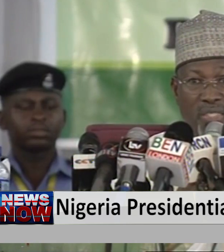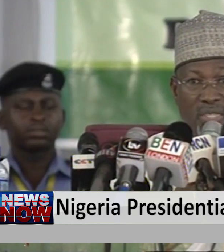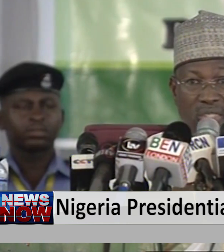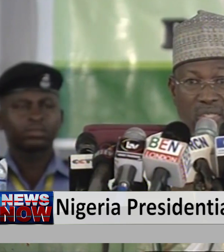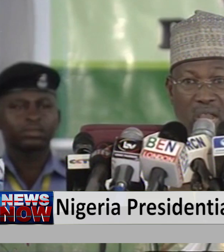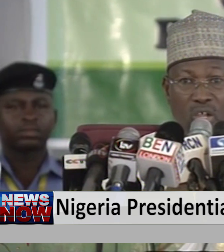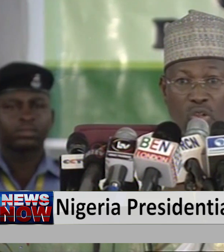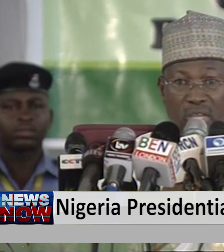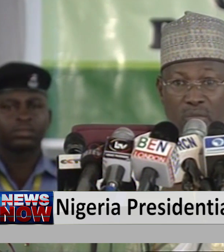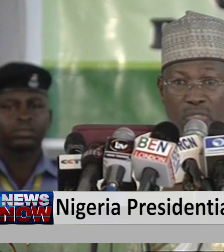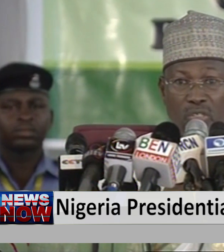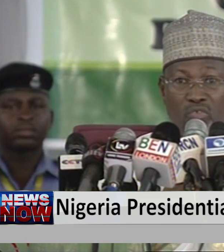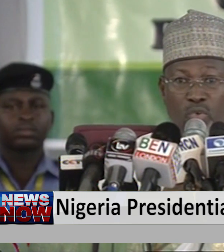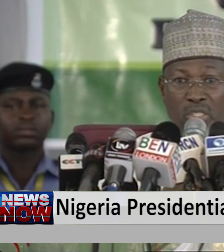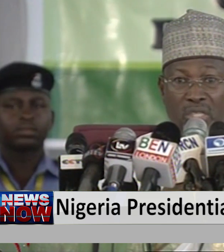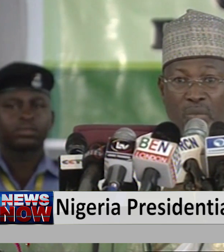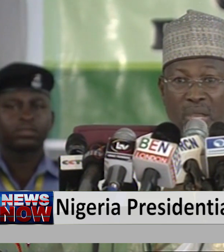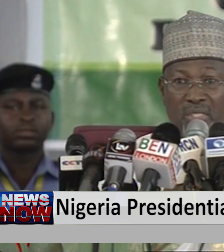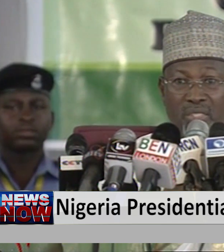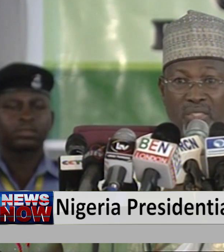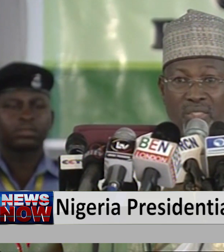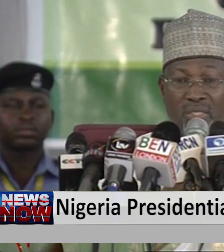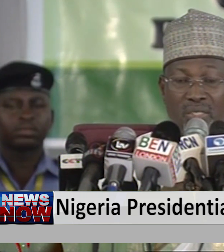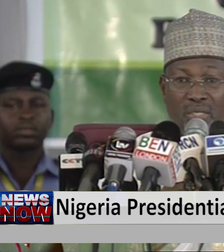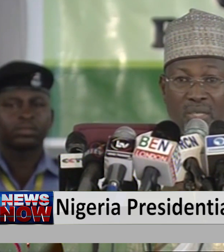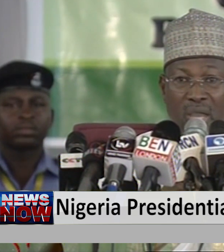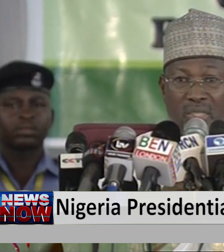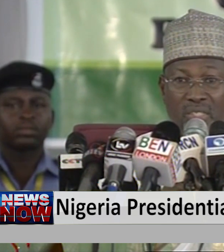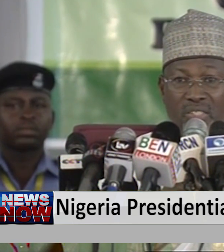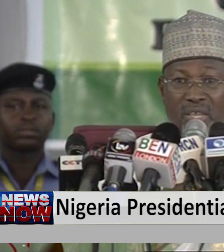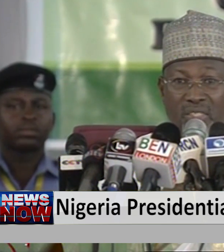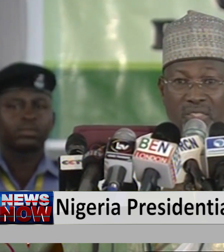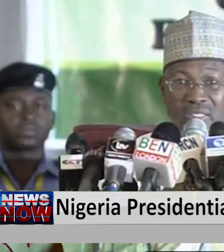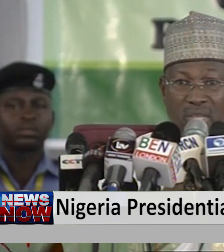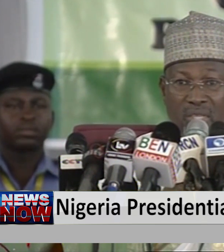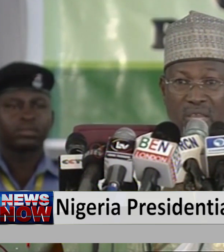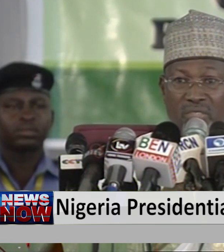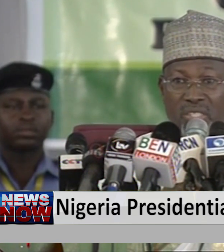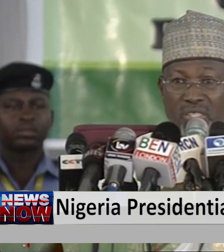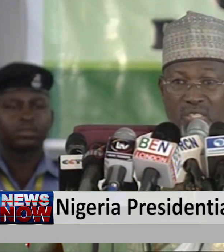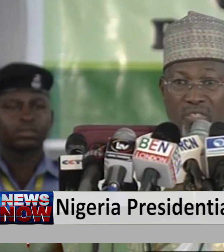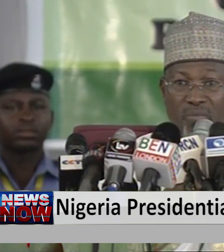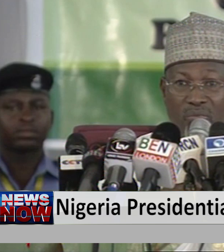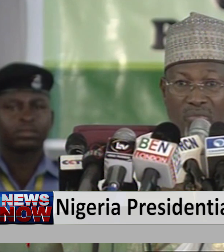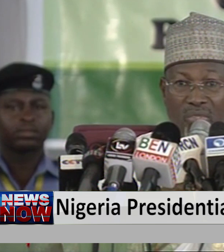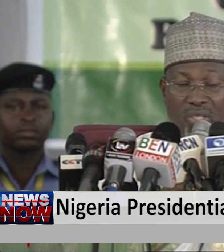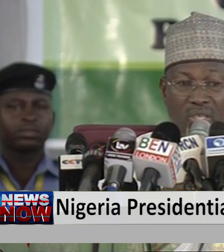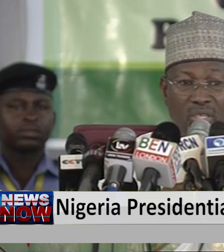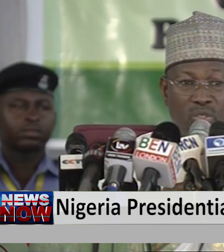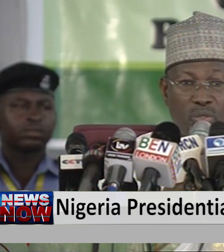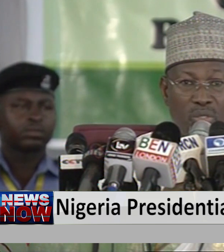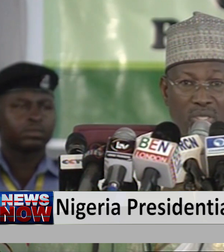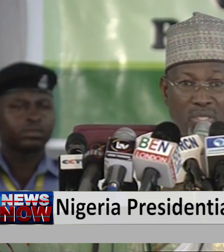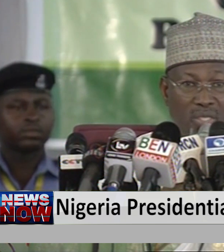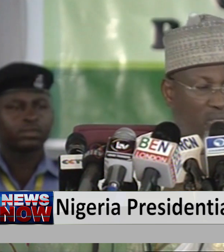Now enter the acronyms of political parties and the states and the FCT